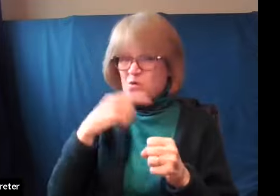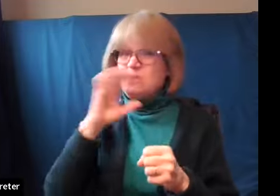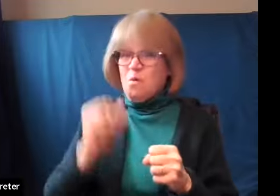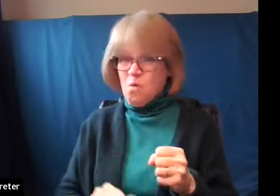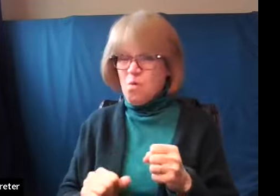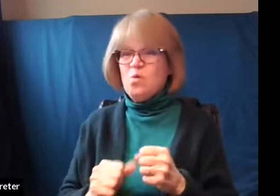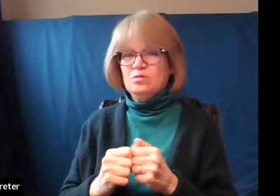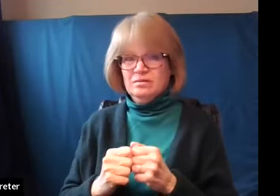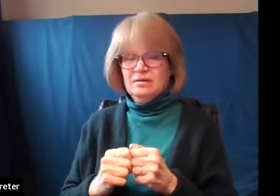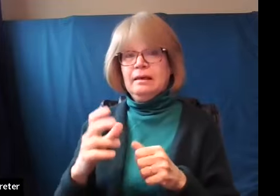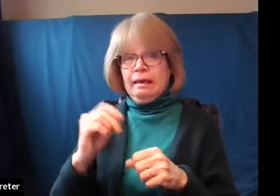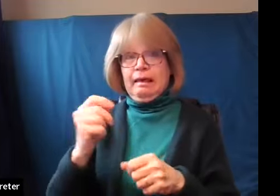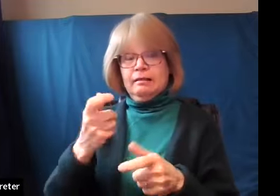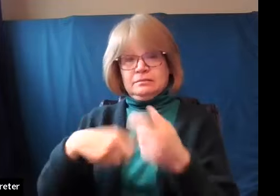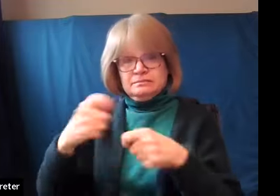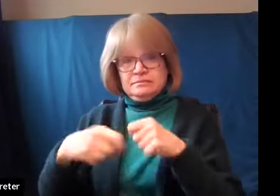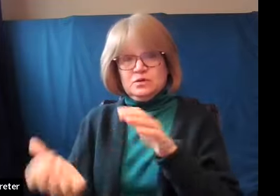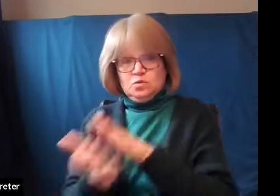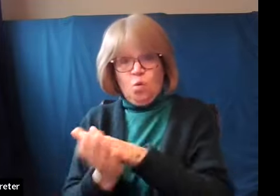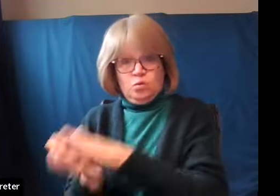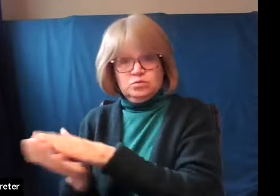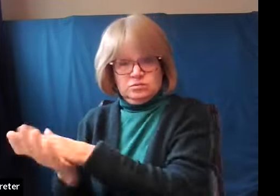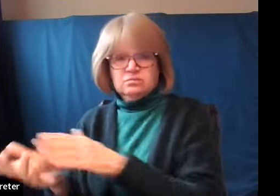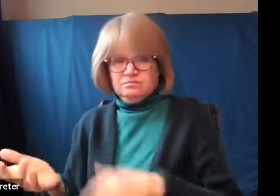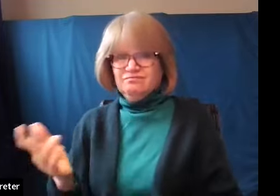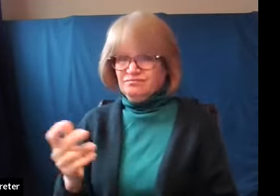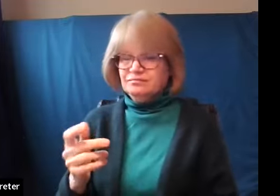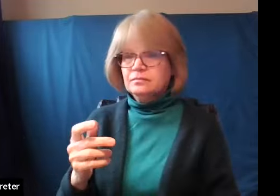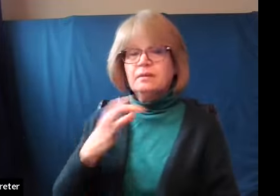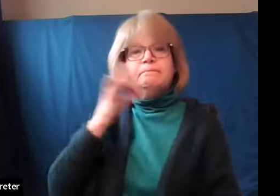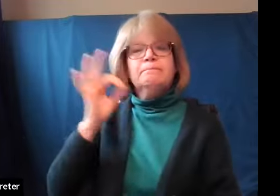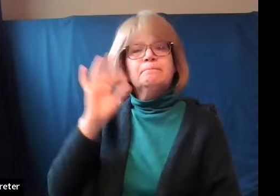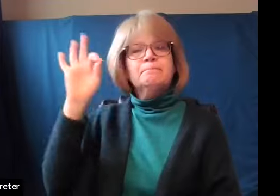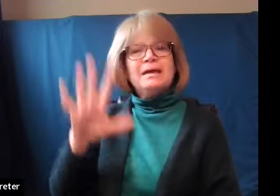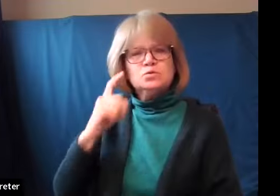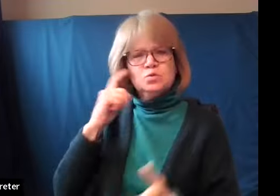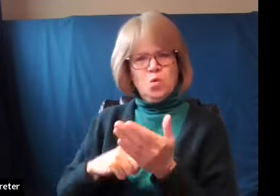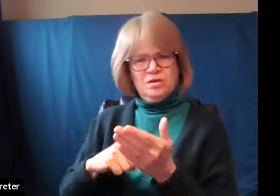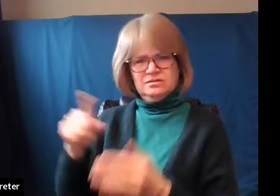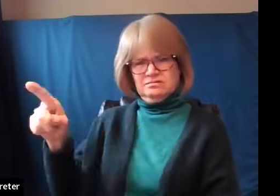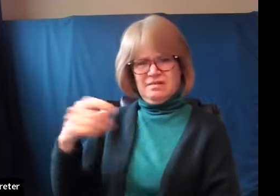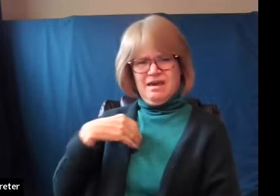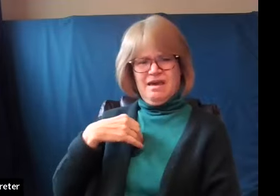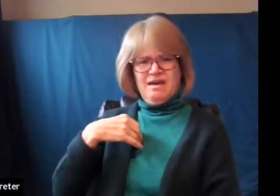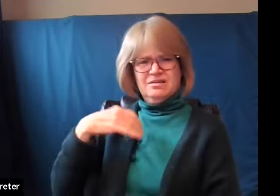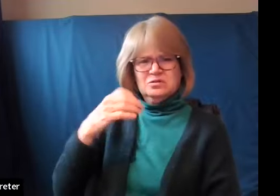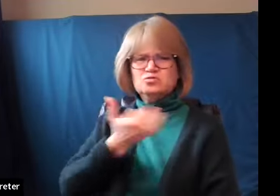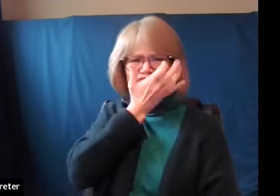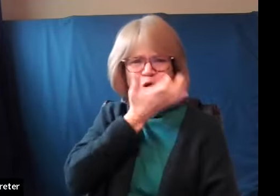several thrifty resoles. The pastor also curiously noticed the blonde pieces of straw in Billy's